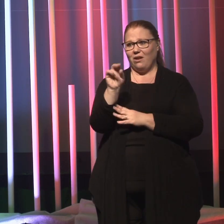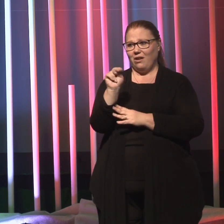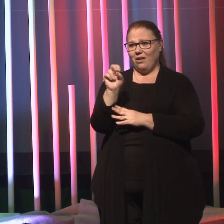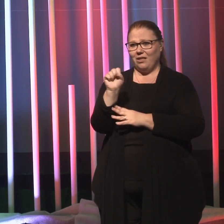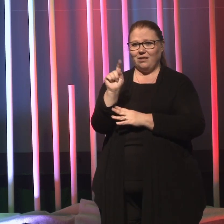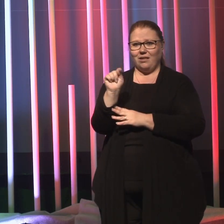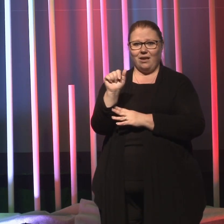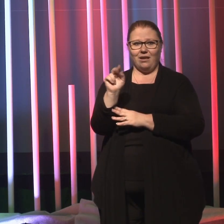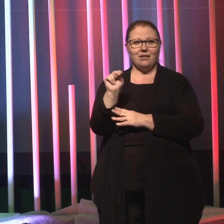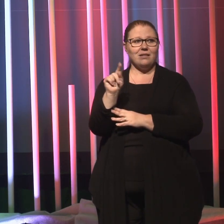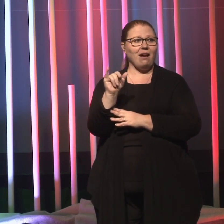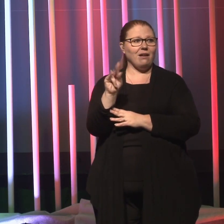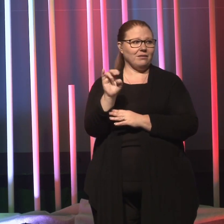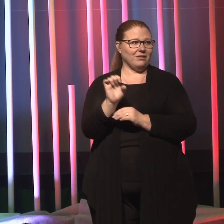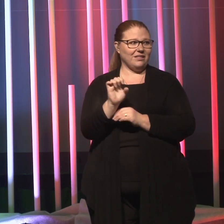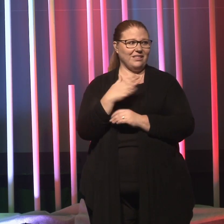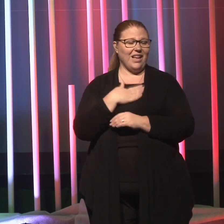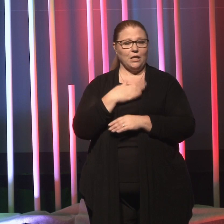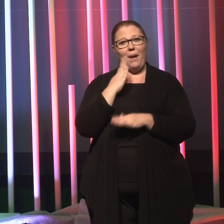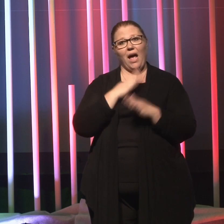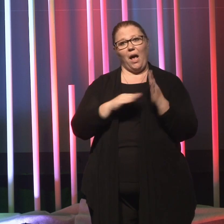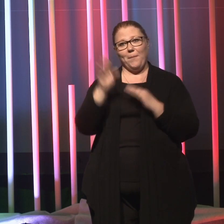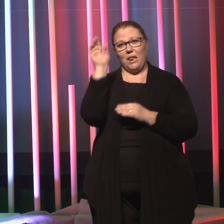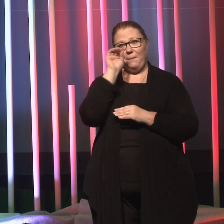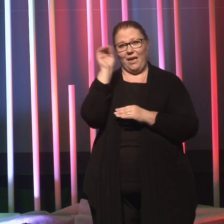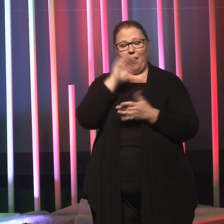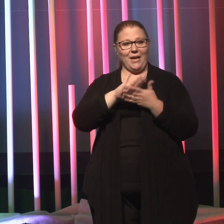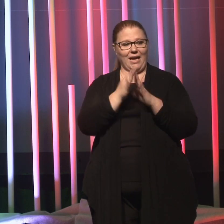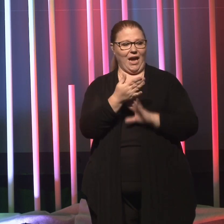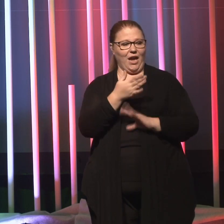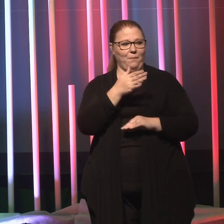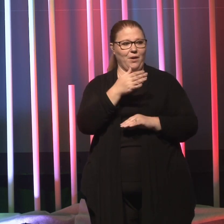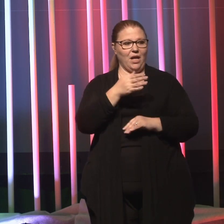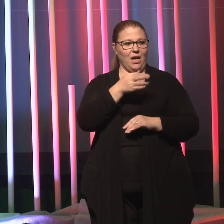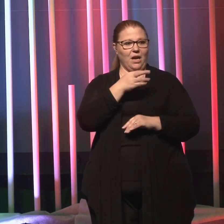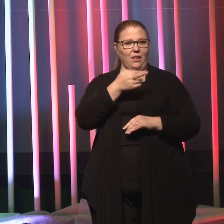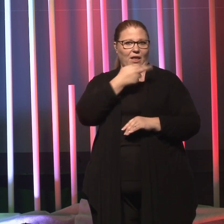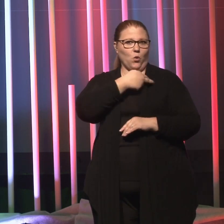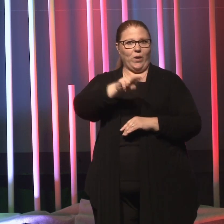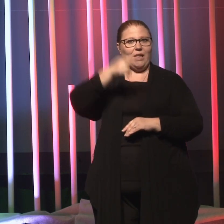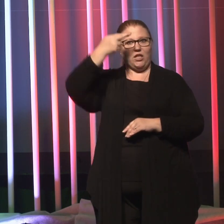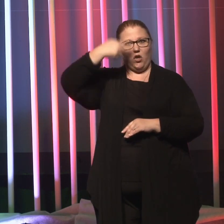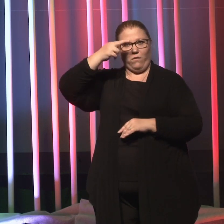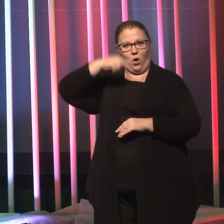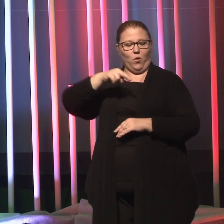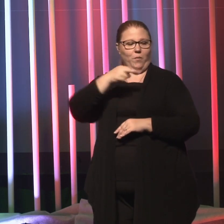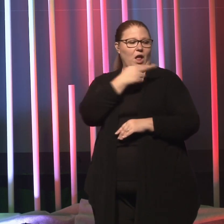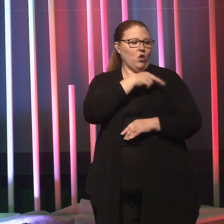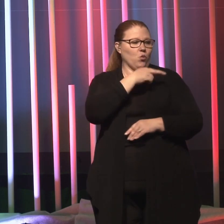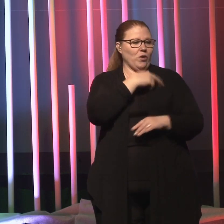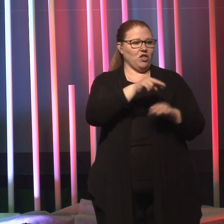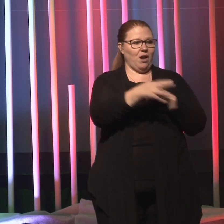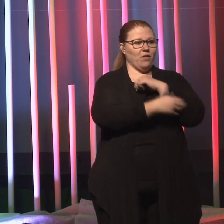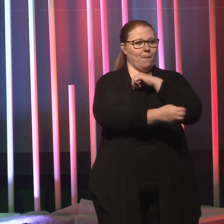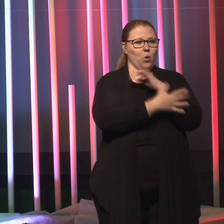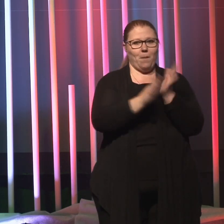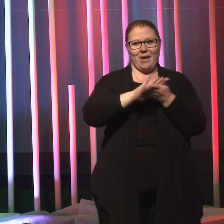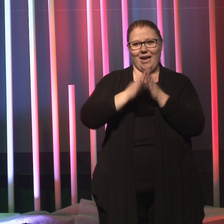It's just my humble opinion. When it became the religion of Rome, when the religion of the poor became the religion of the